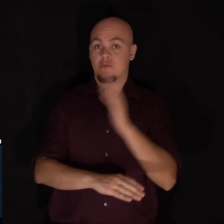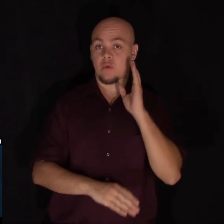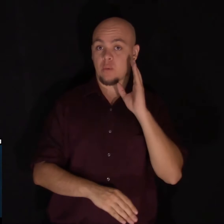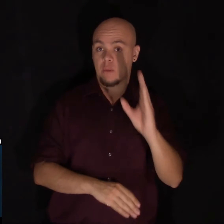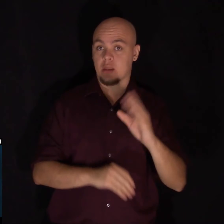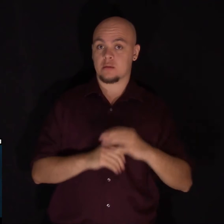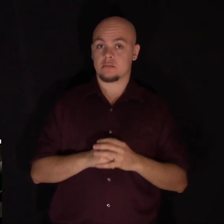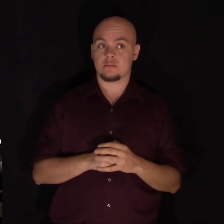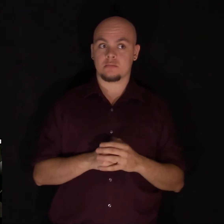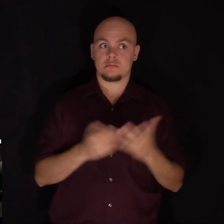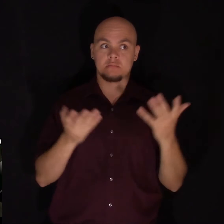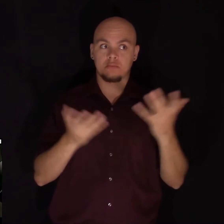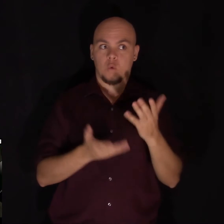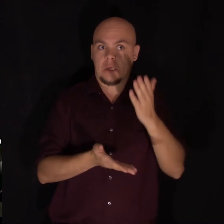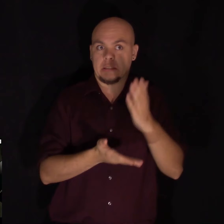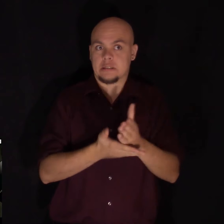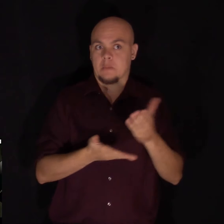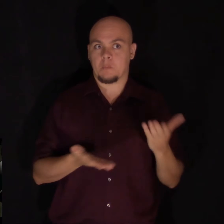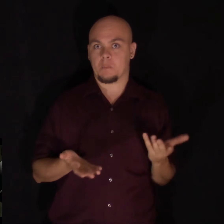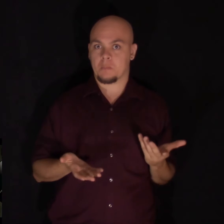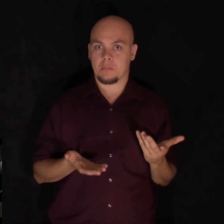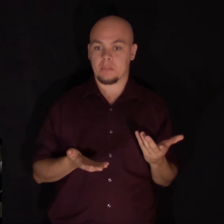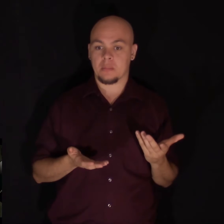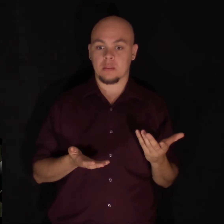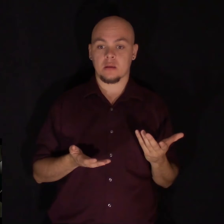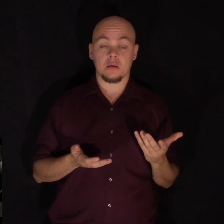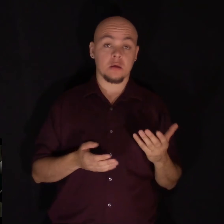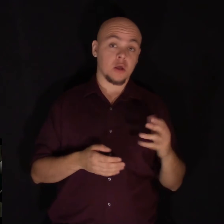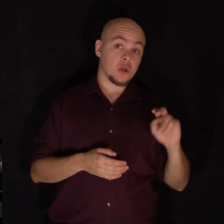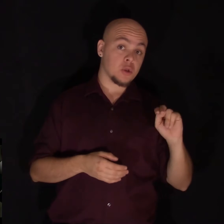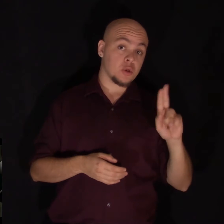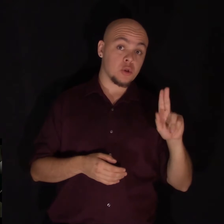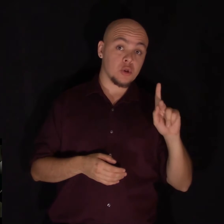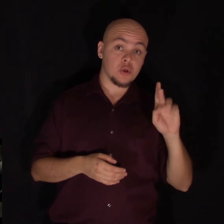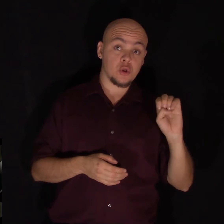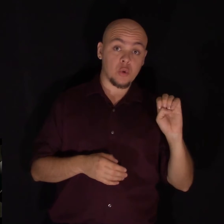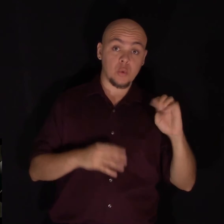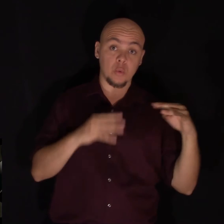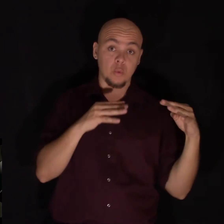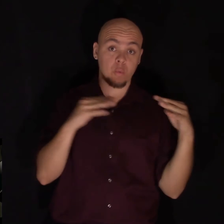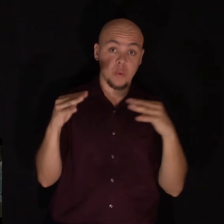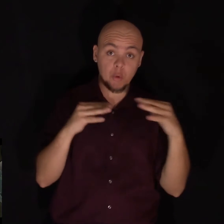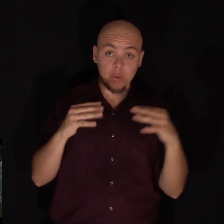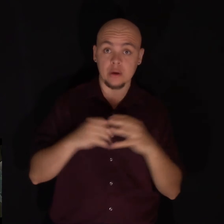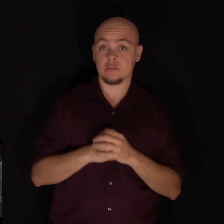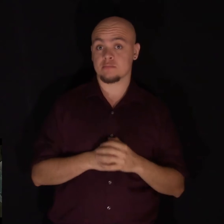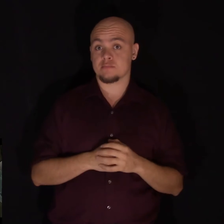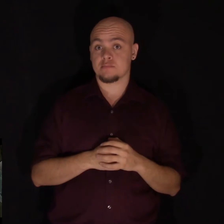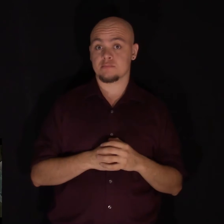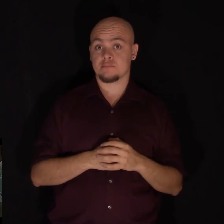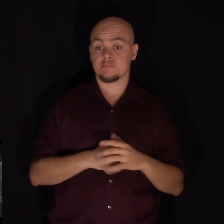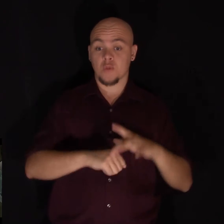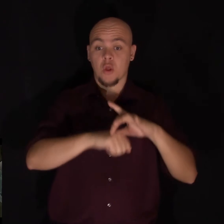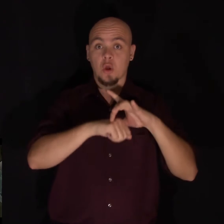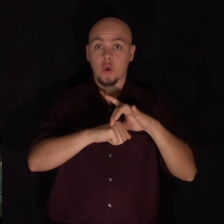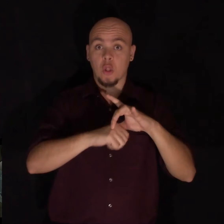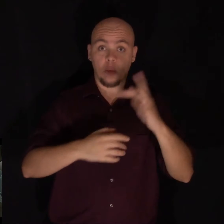stop us from doing this? A full-scale nuclear war? A global pandemic?